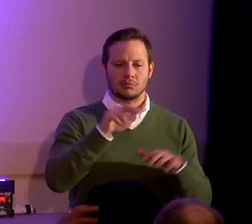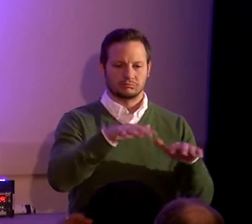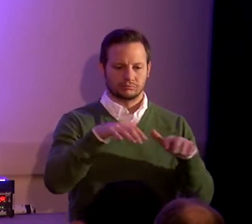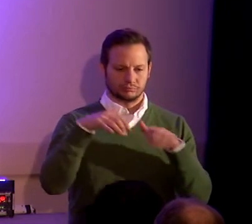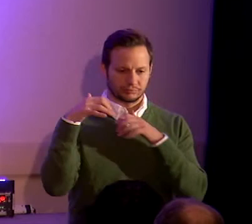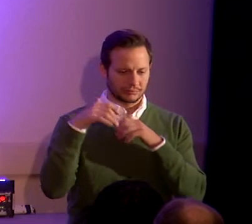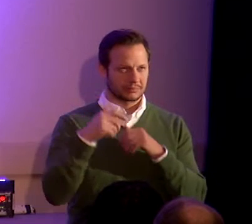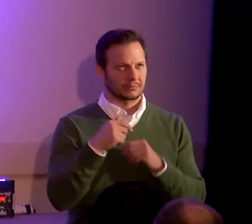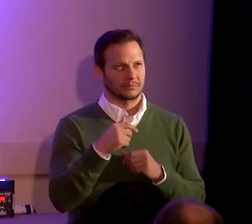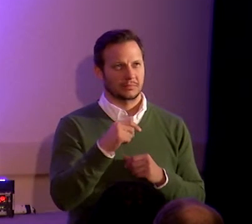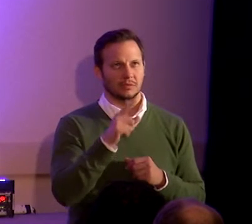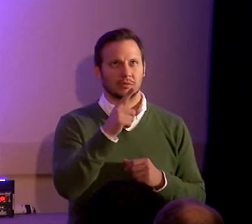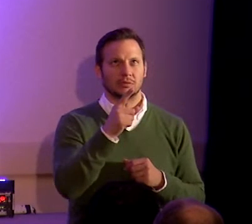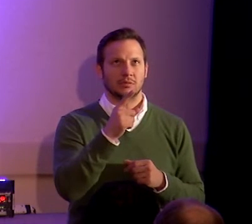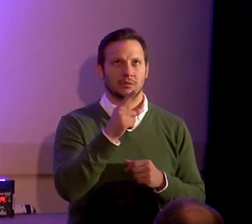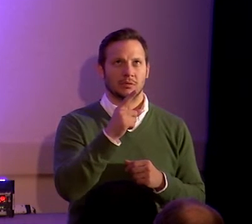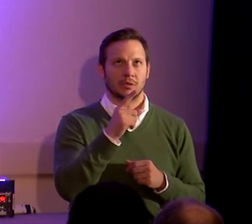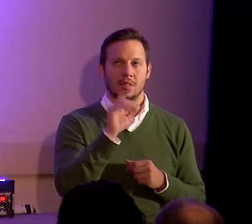of,